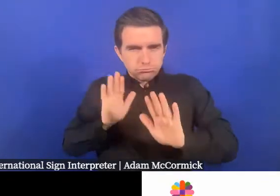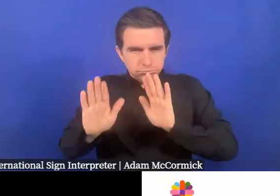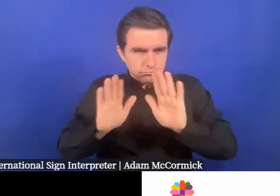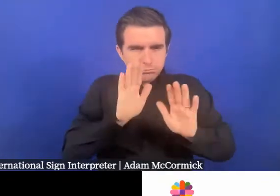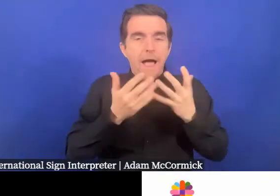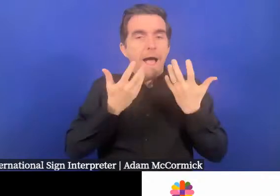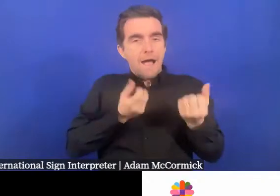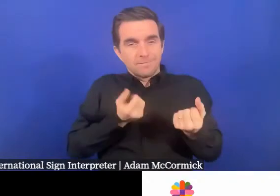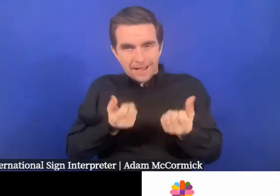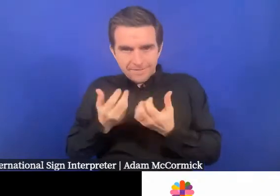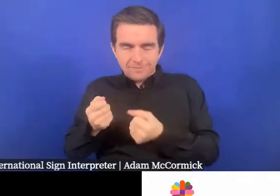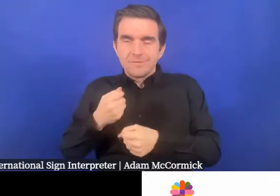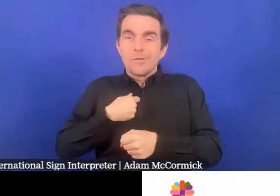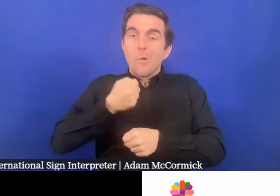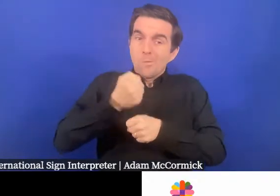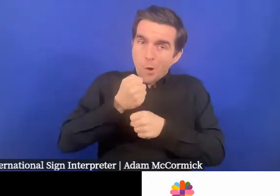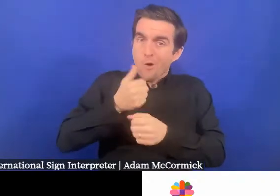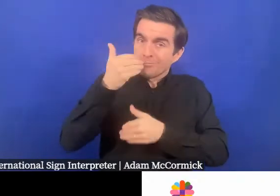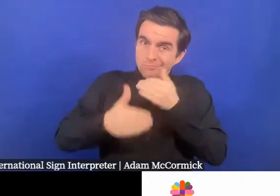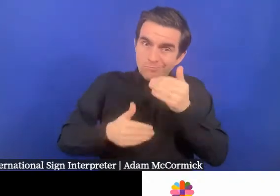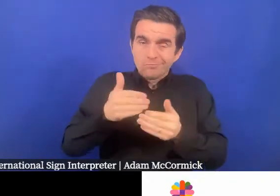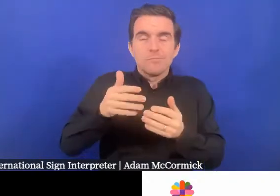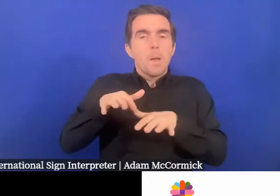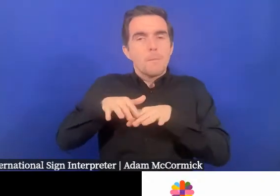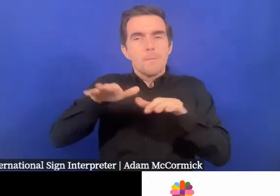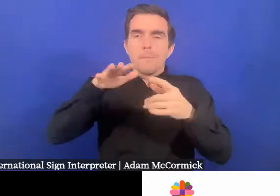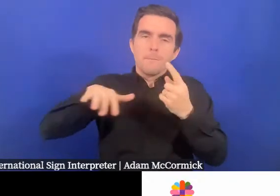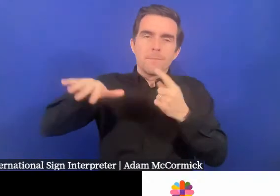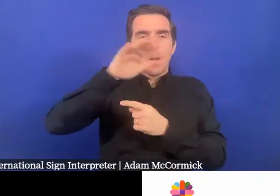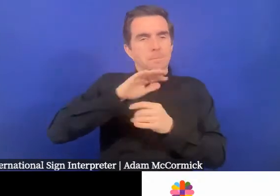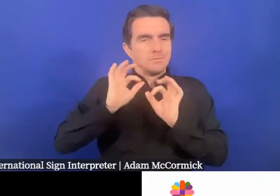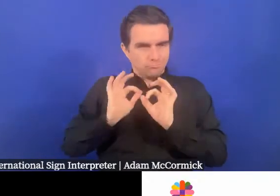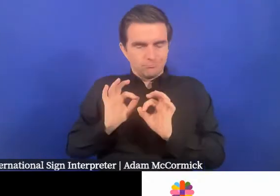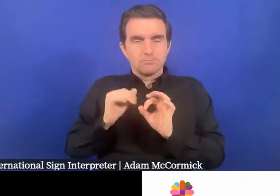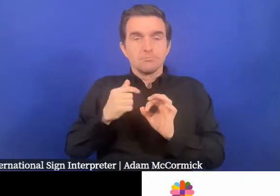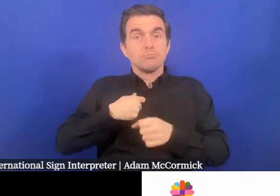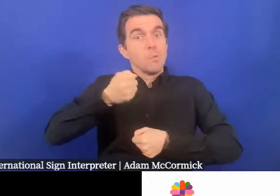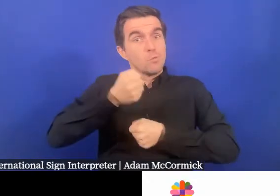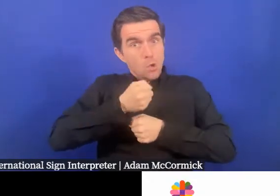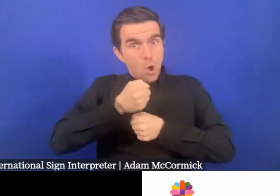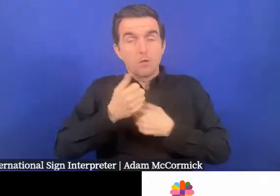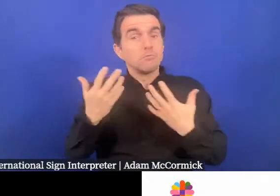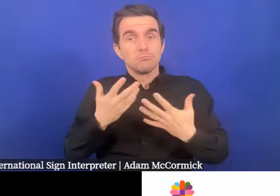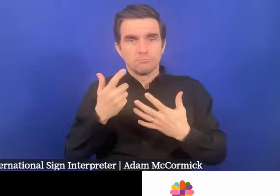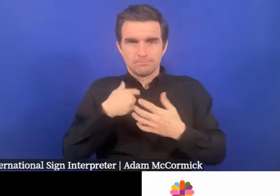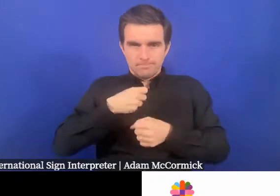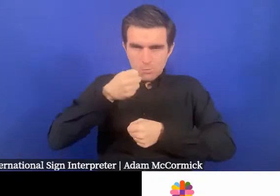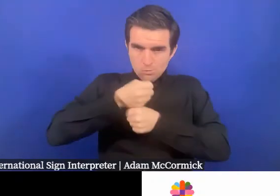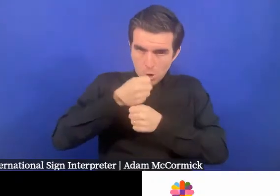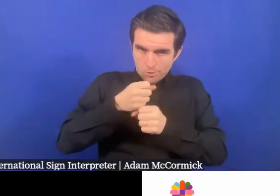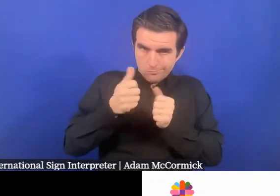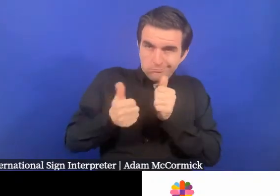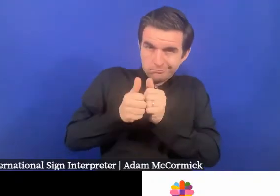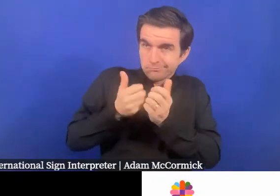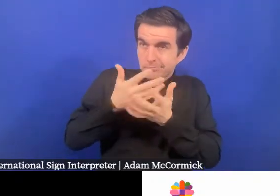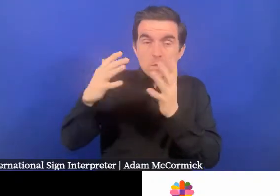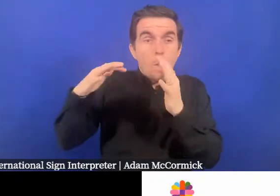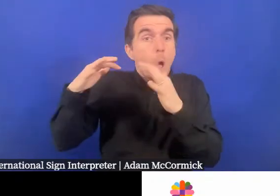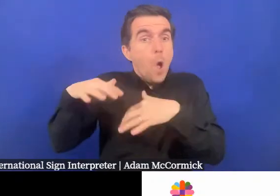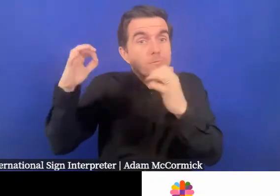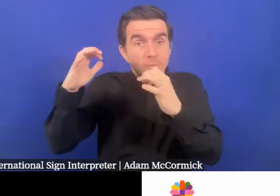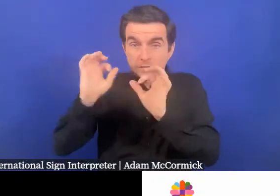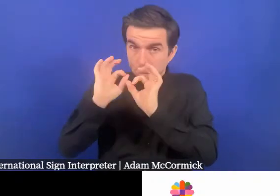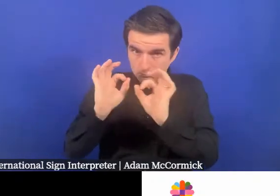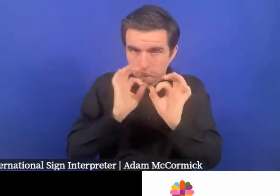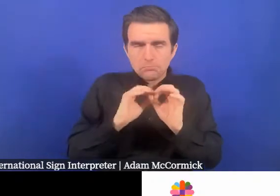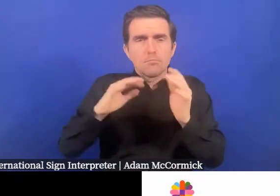the government feels very free. They feel that they should always call us to be a part of whatever they